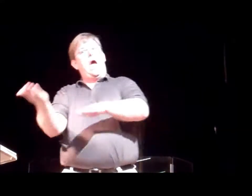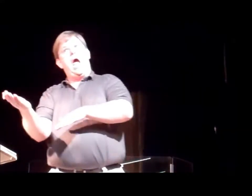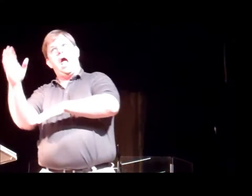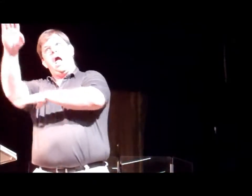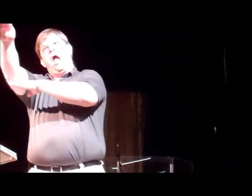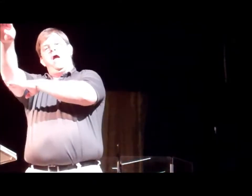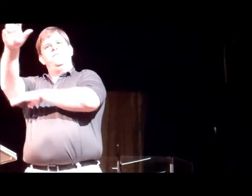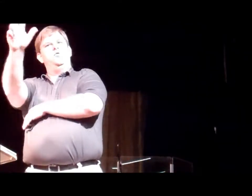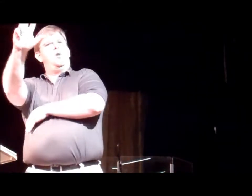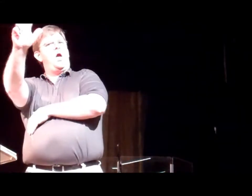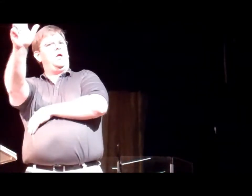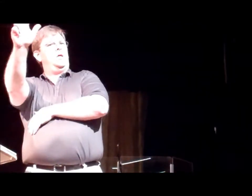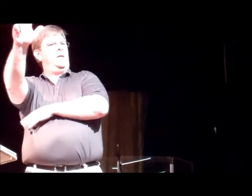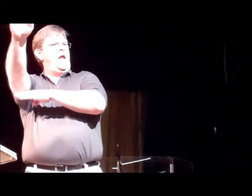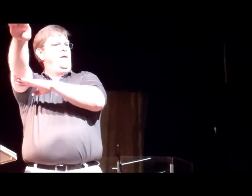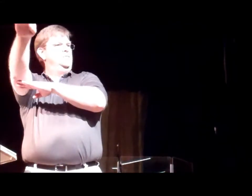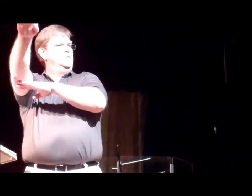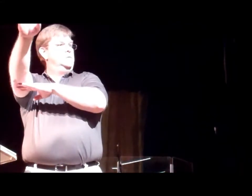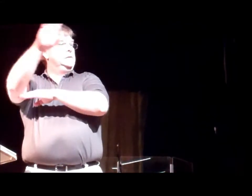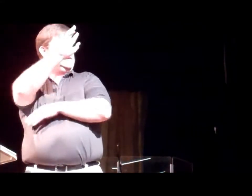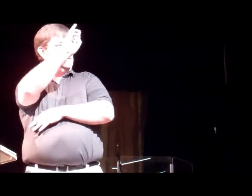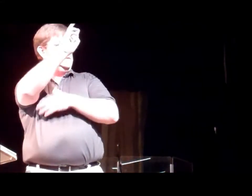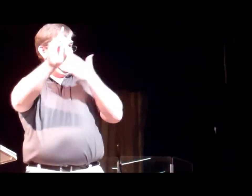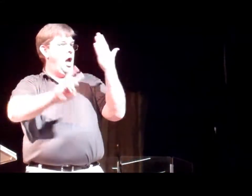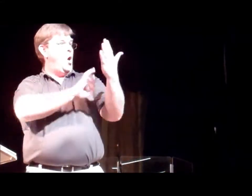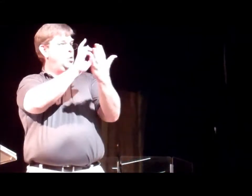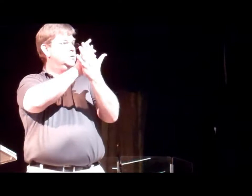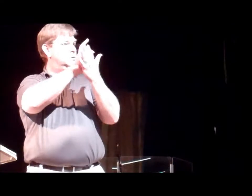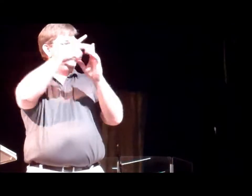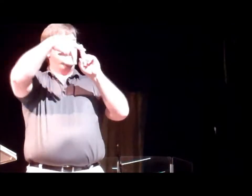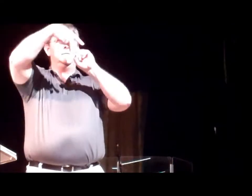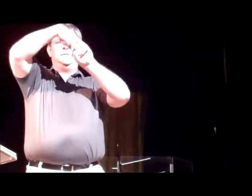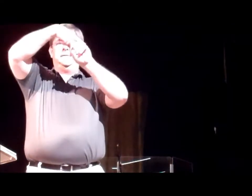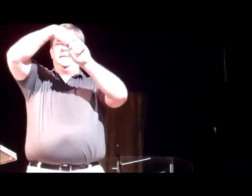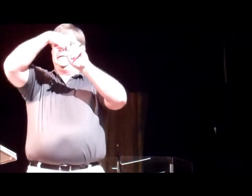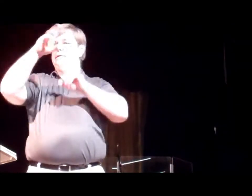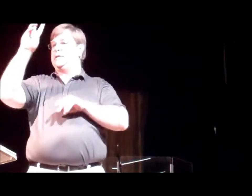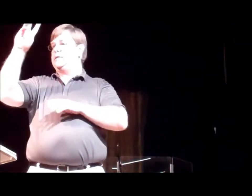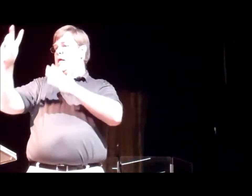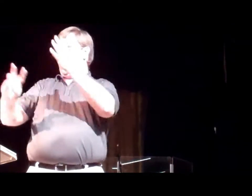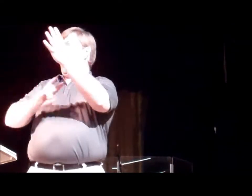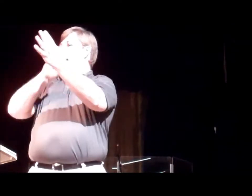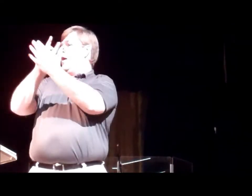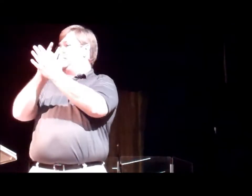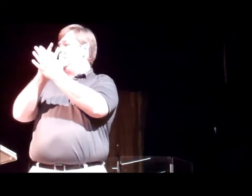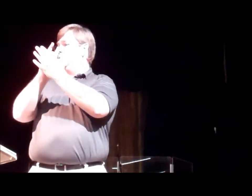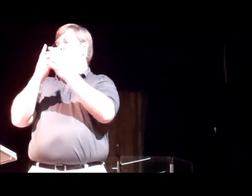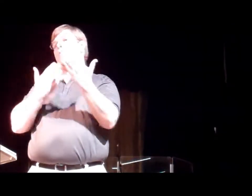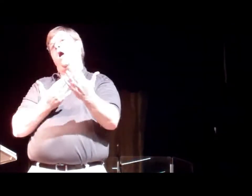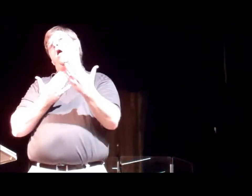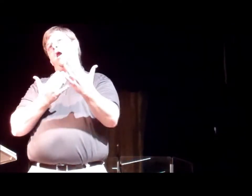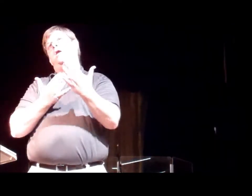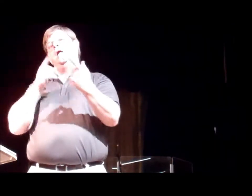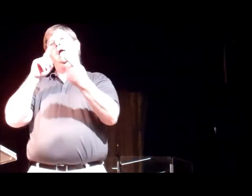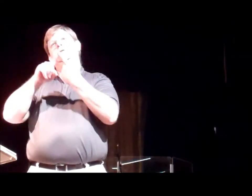cross. And then he died at 3 o'clock in the afternoon. That's 6 hours to be hung there. 6